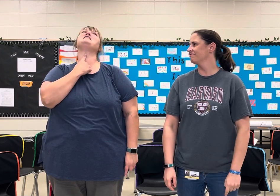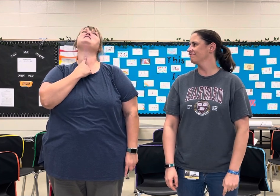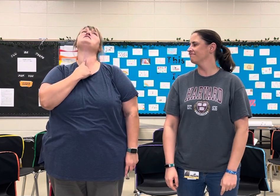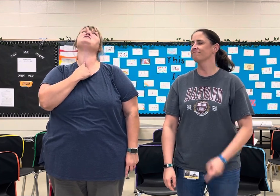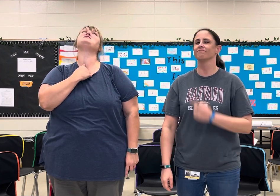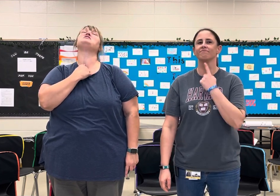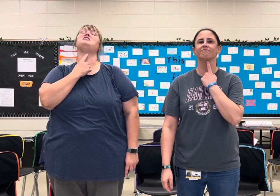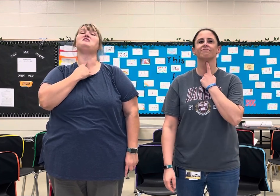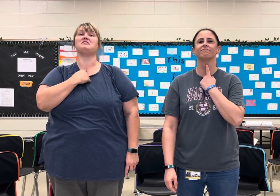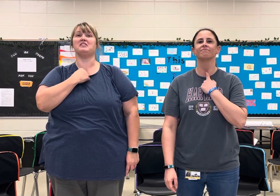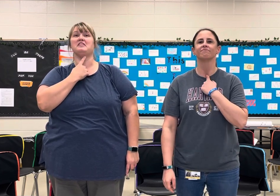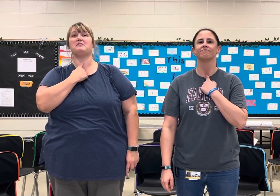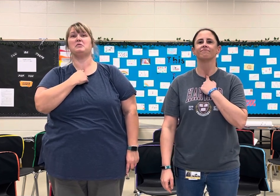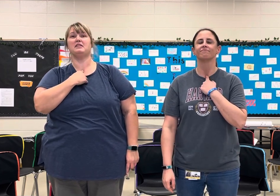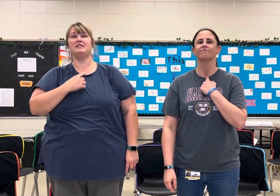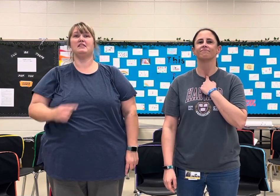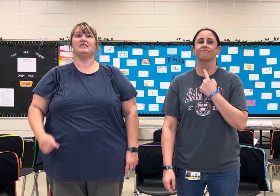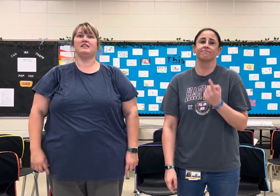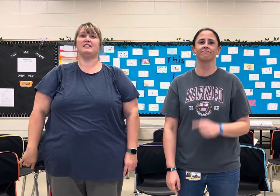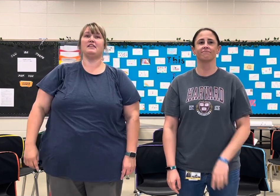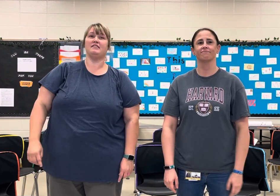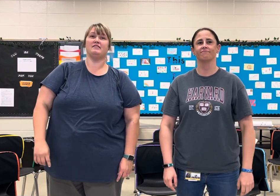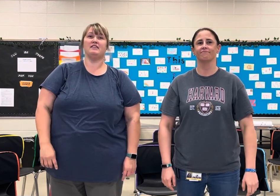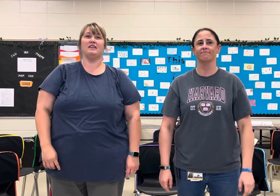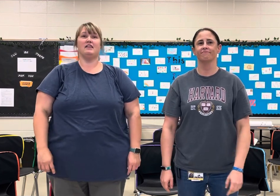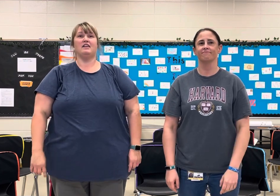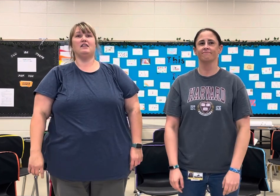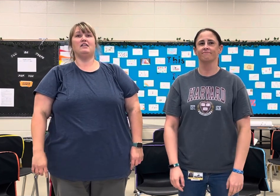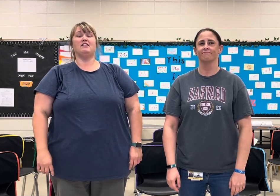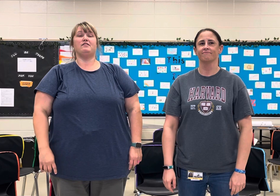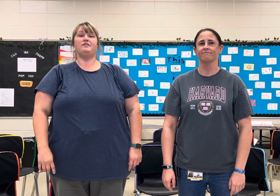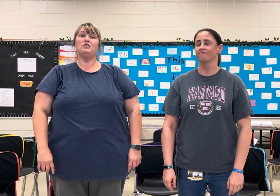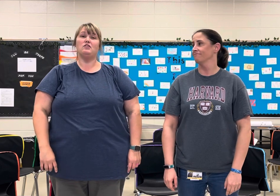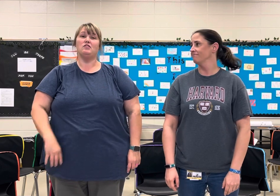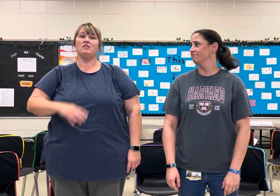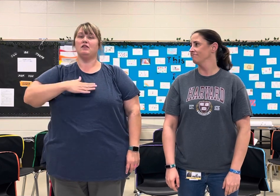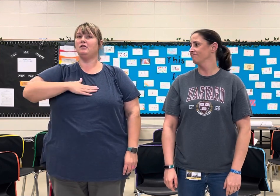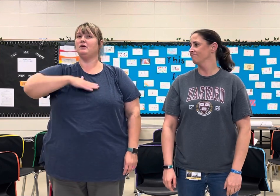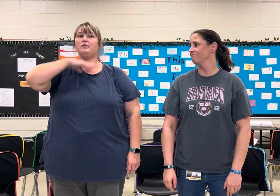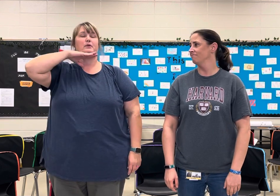if your throat's tall, yes, but you know. Full.